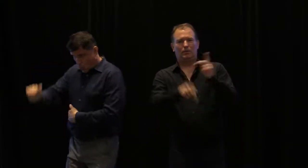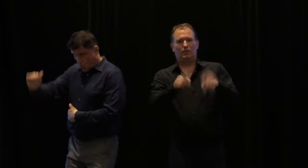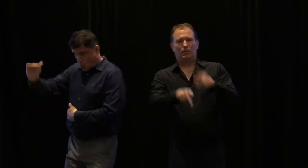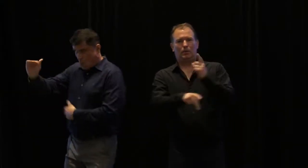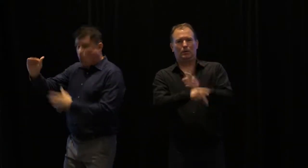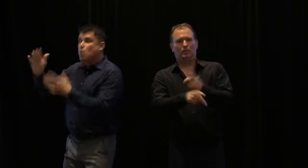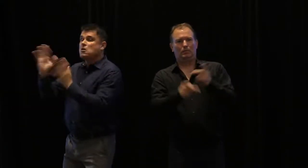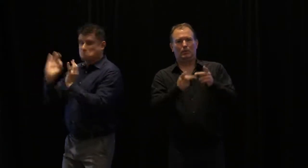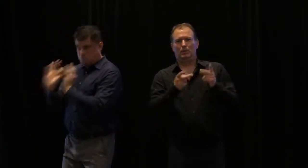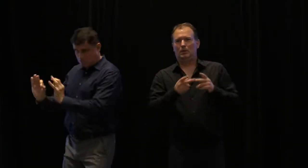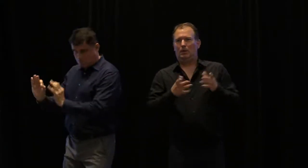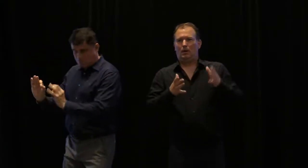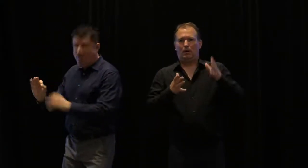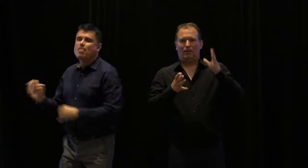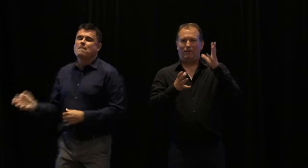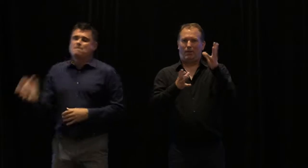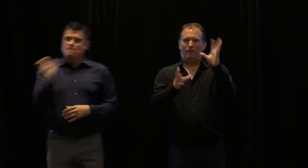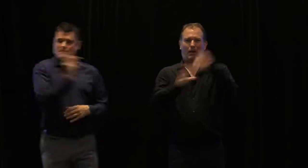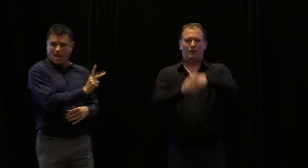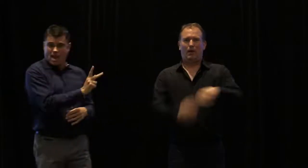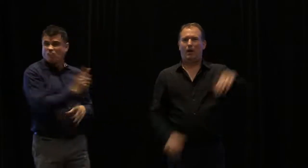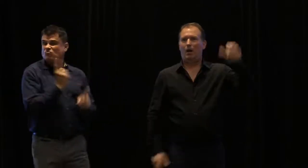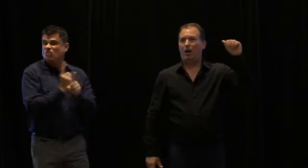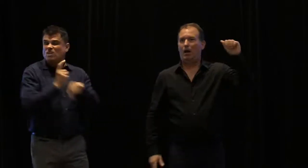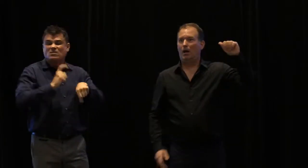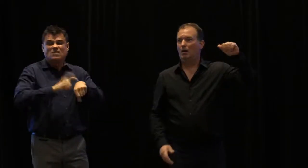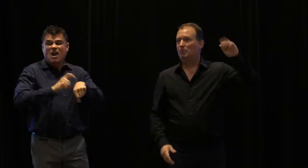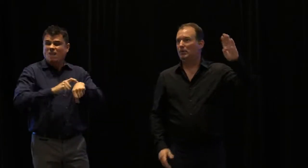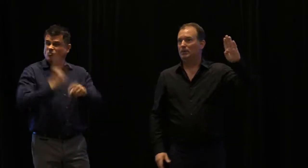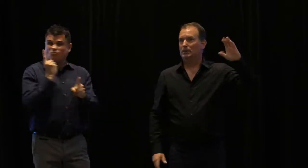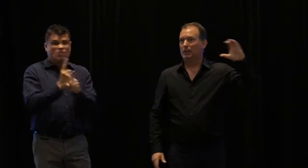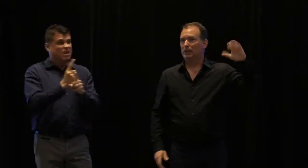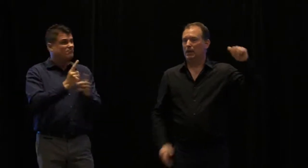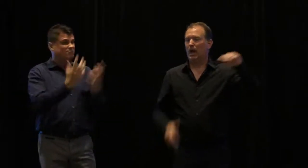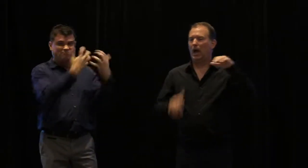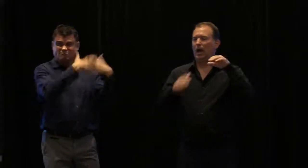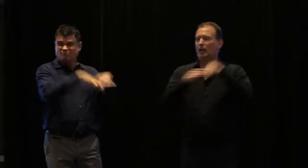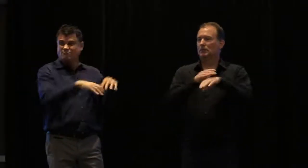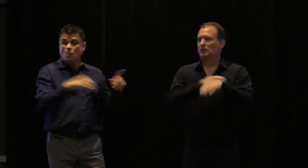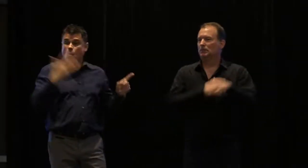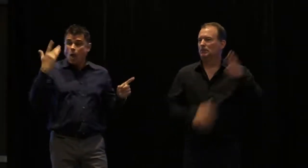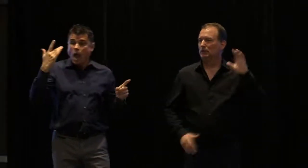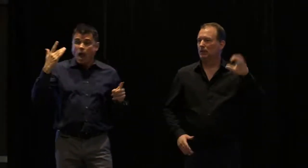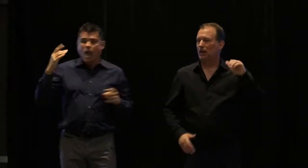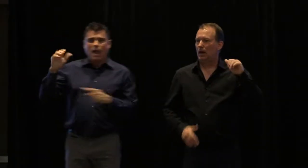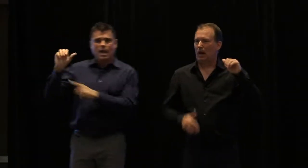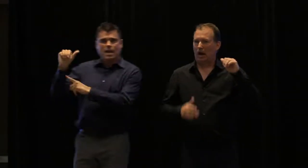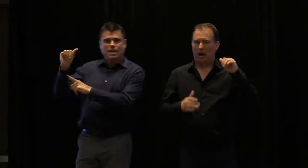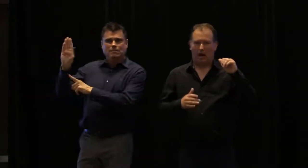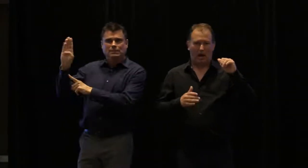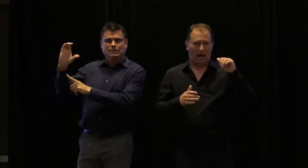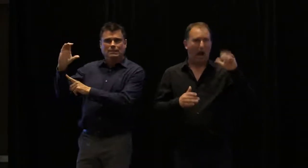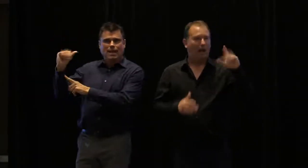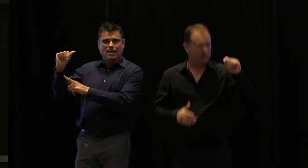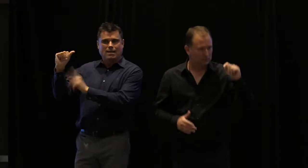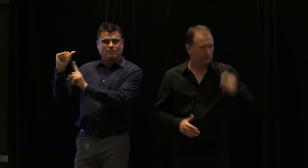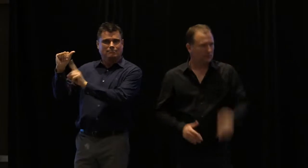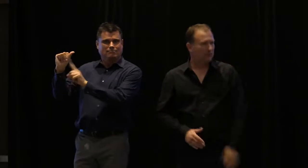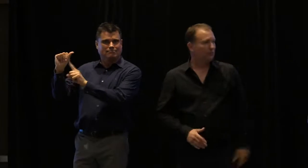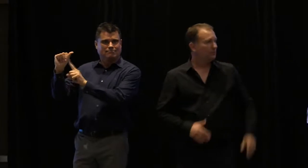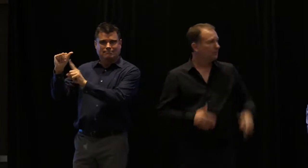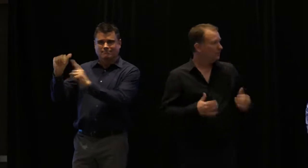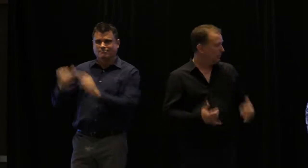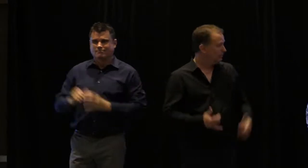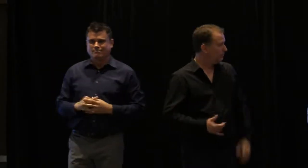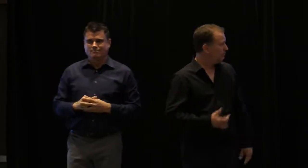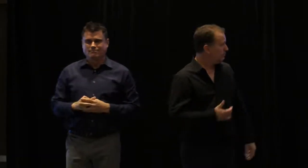and I was in the right place at the right time. I was so honored to be involved in the Accessible BC